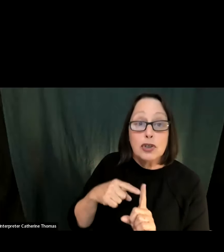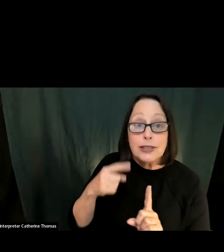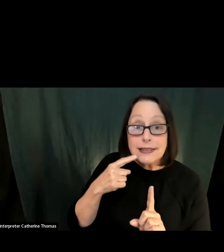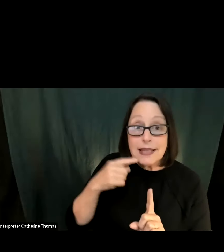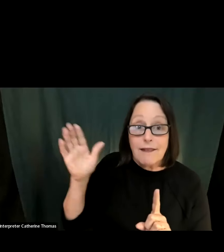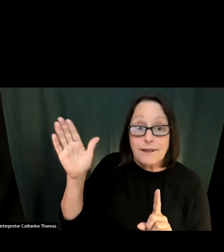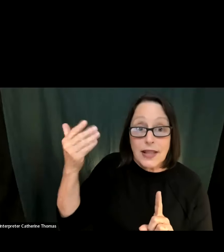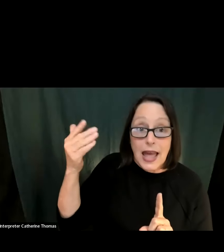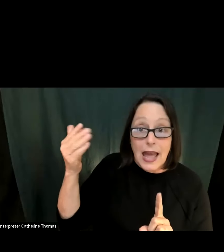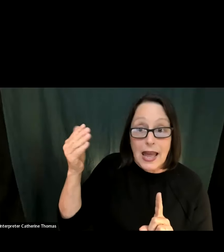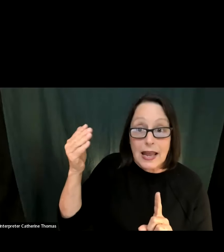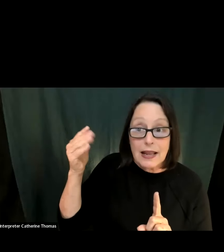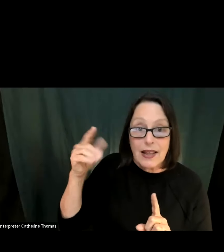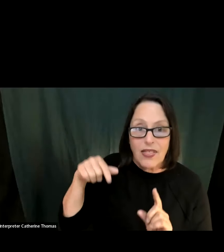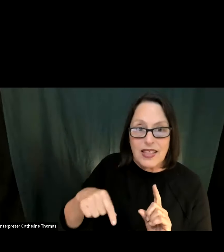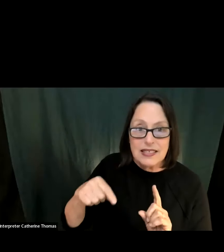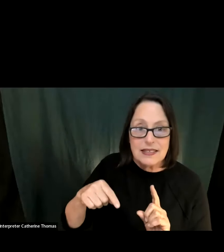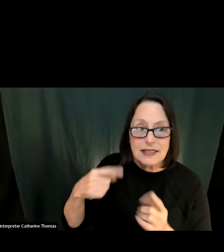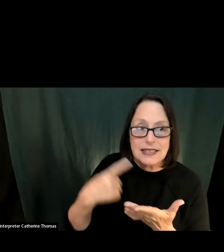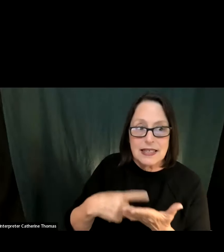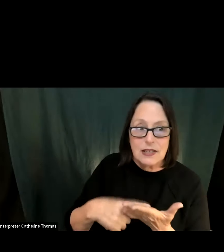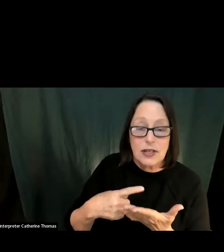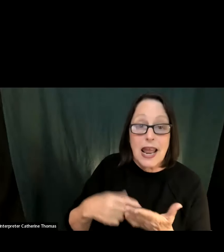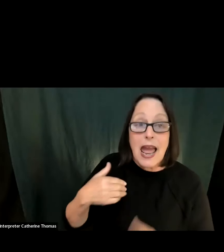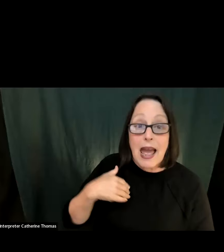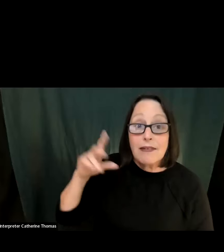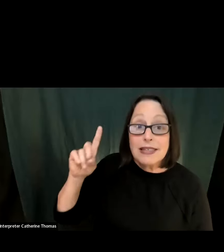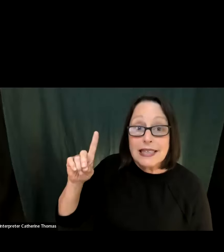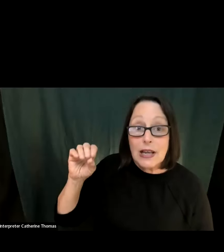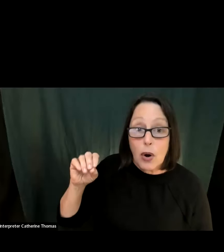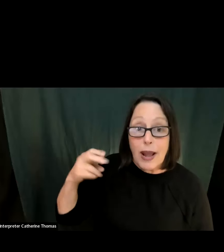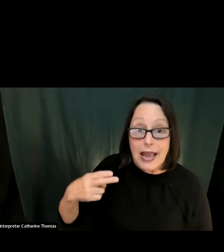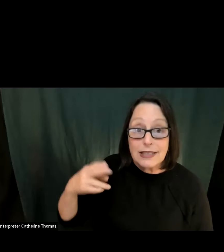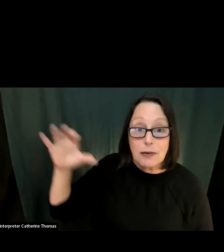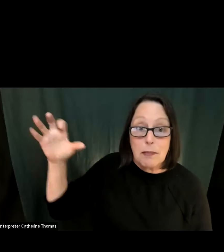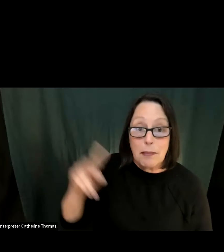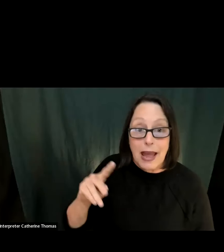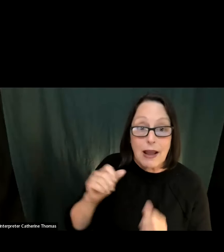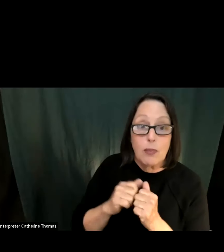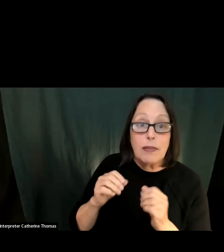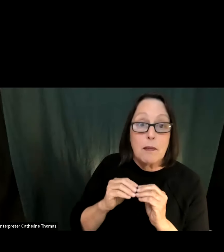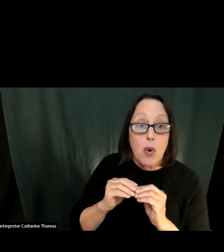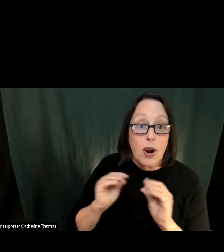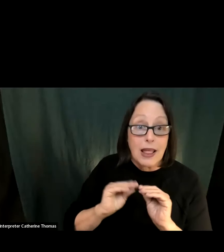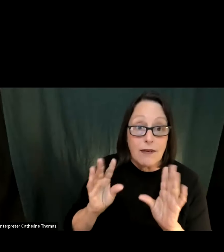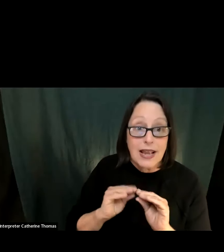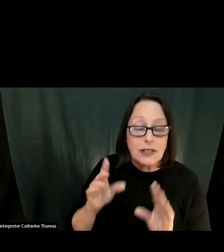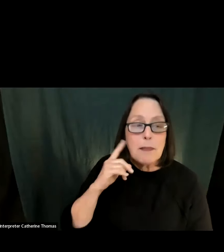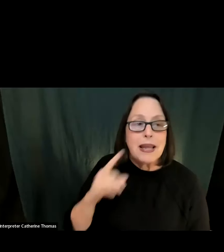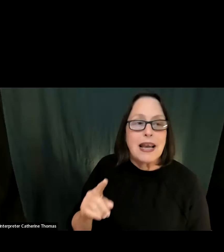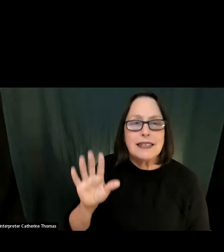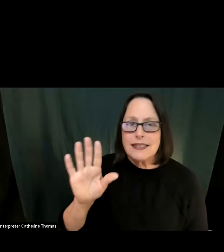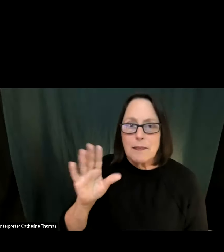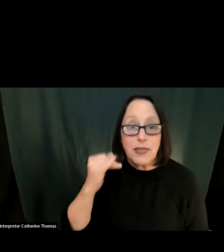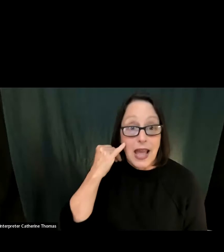flag this discussion and have DOH come back with some more clarifications because the issue of creating more